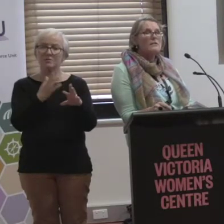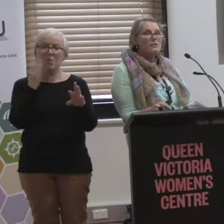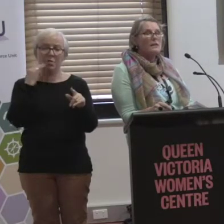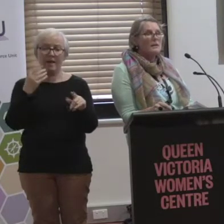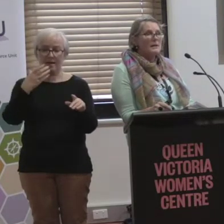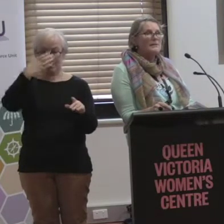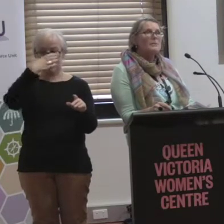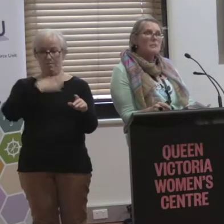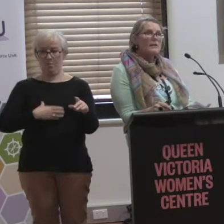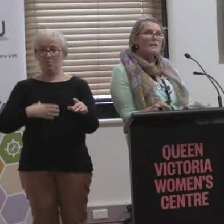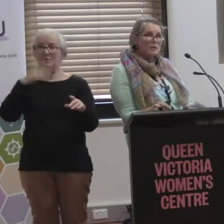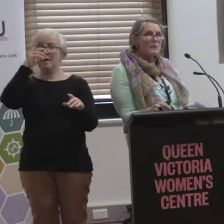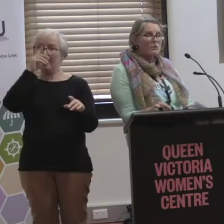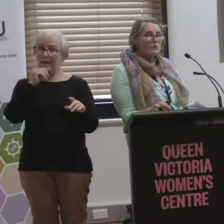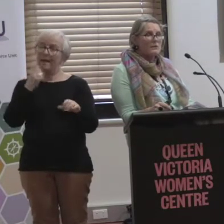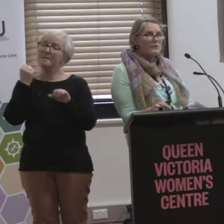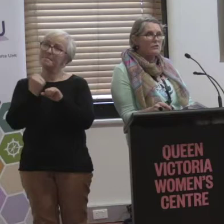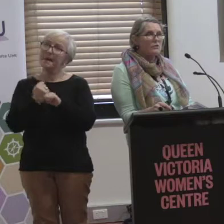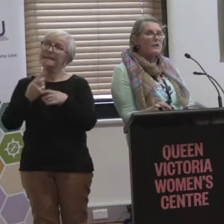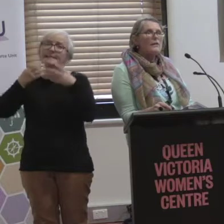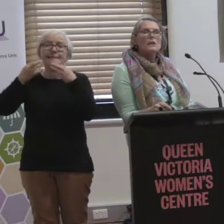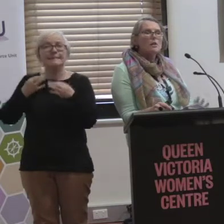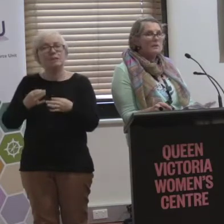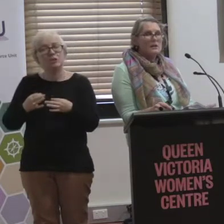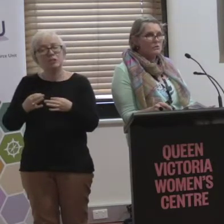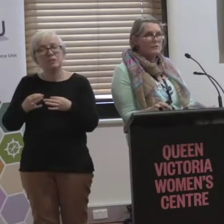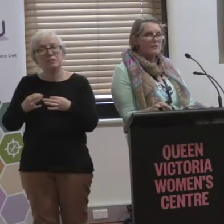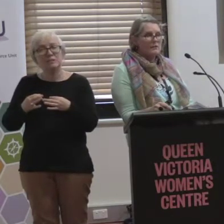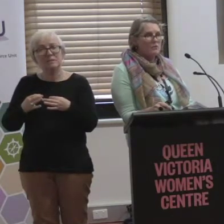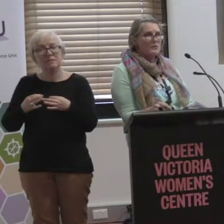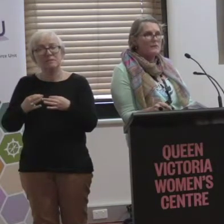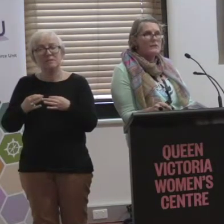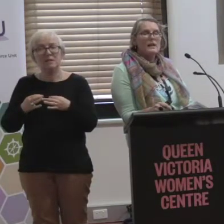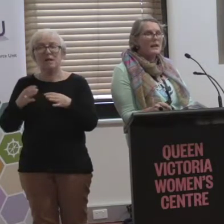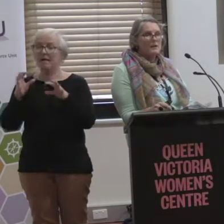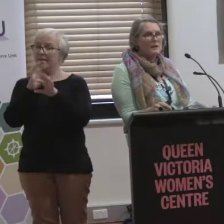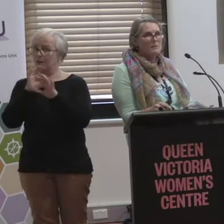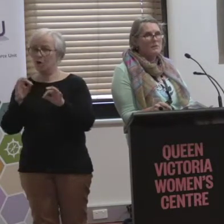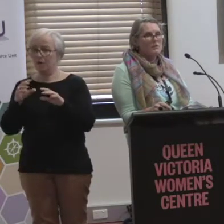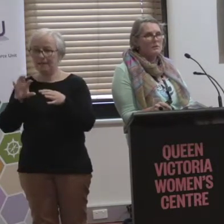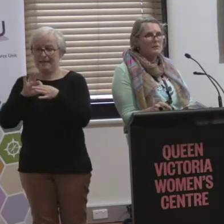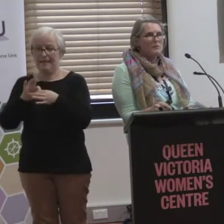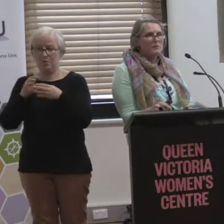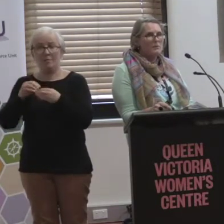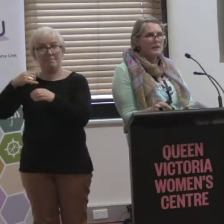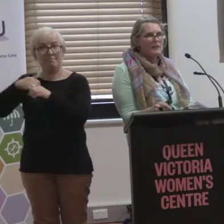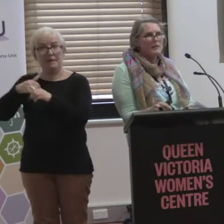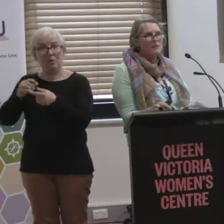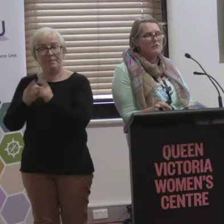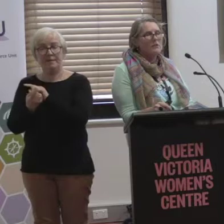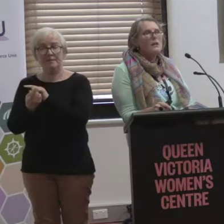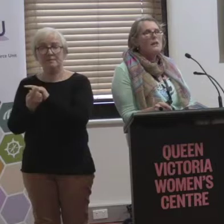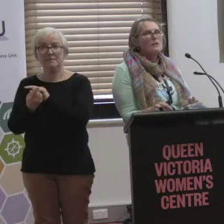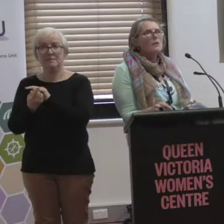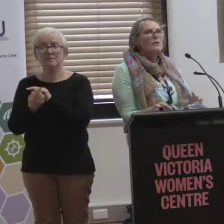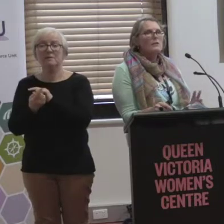has decision-making capacity to make their own medical treatment decision. They're not medical treatment decision makers, so they can't make a medical treatment decision on behalf of an